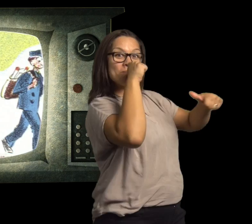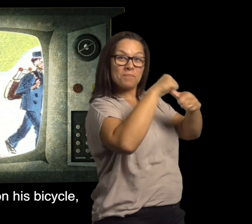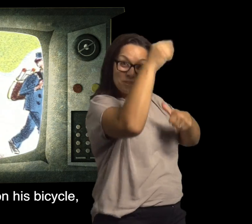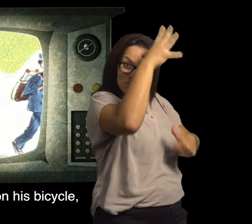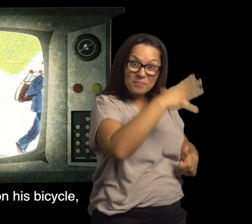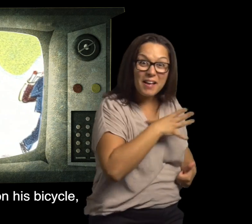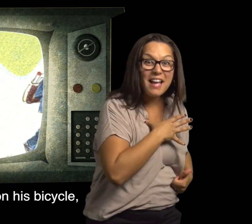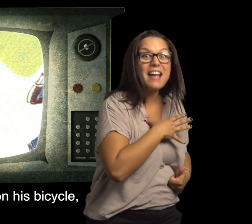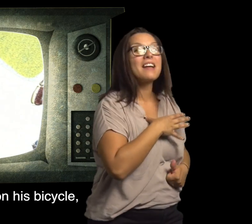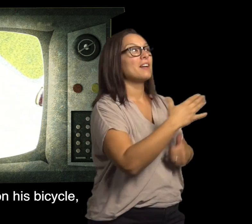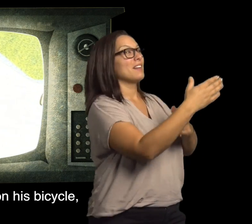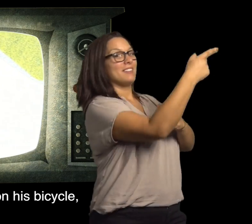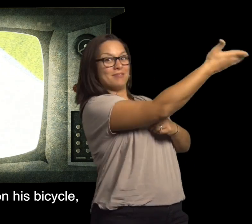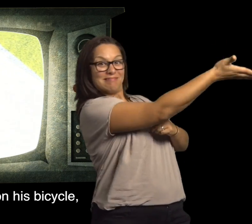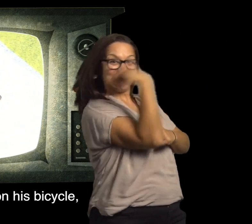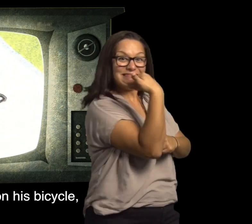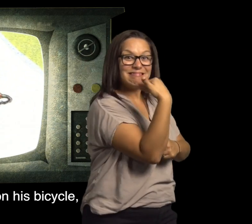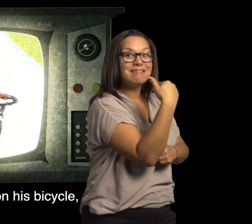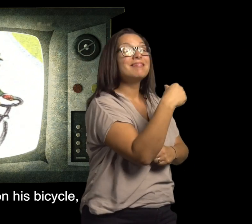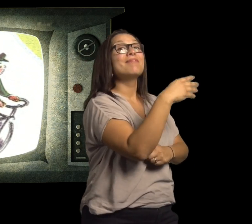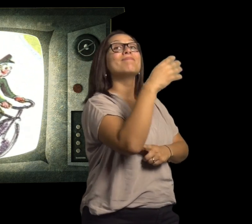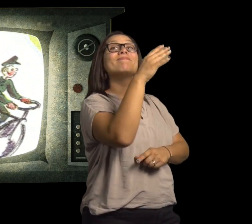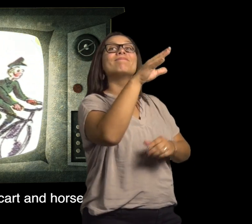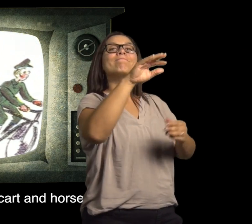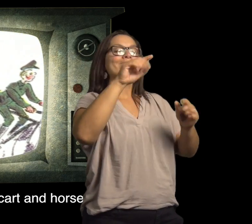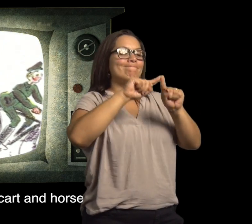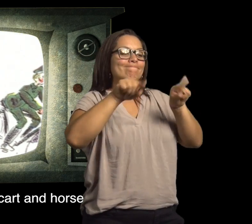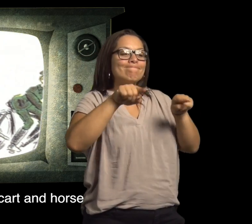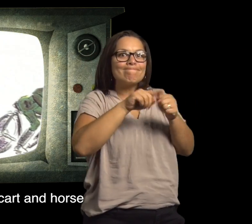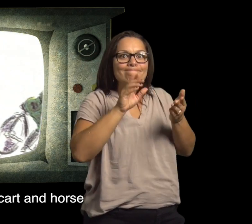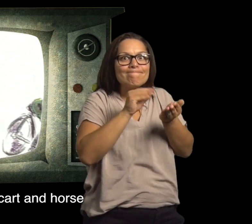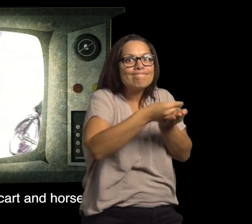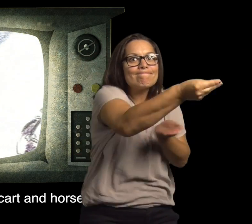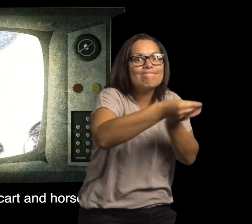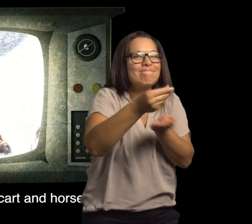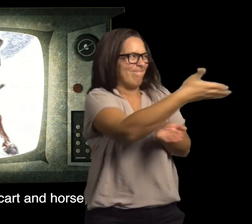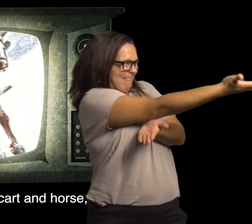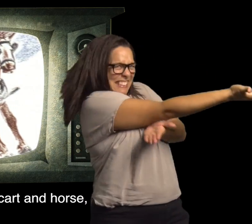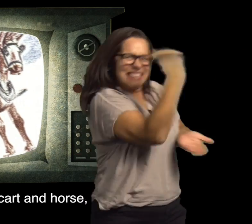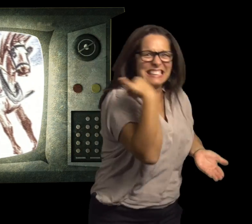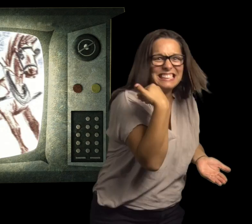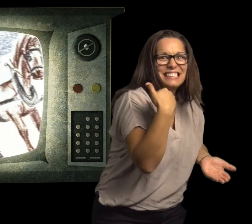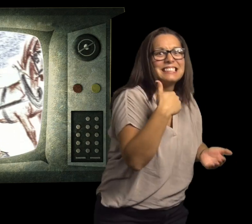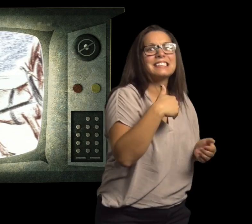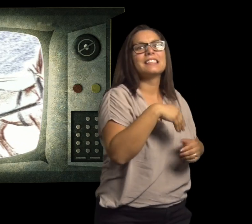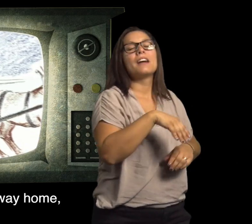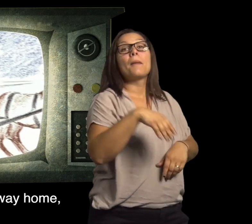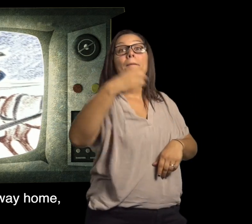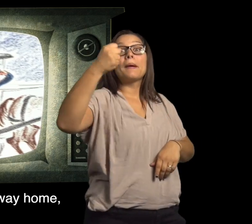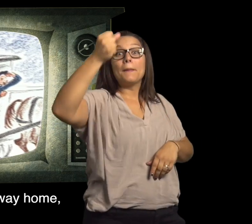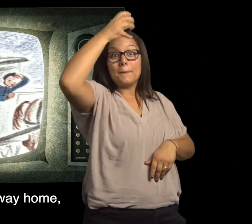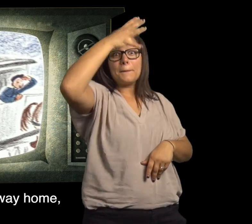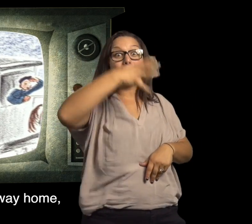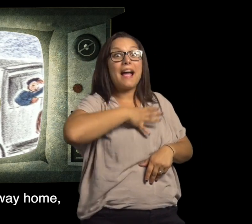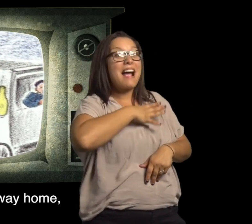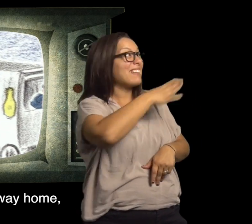the telegraph boy on his bicycle, the milkman with his cart and horse, the doctor on his way